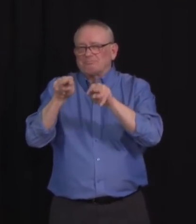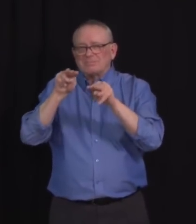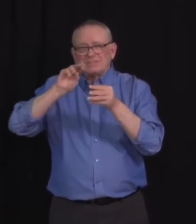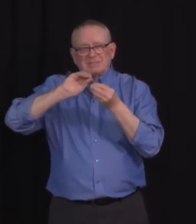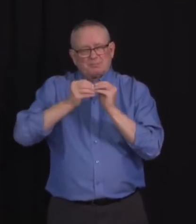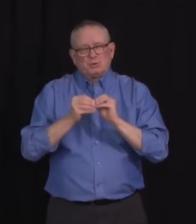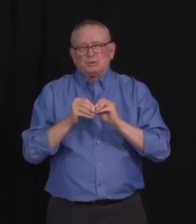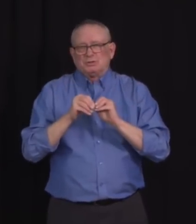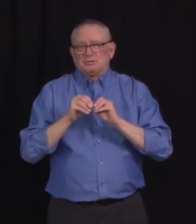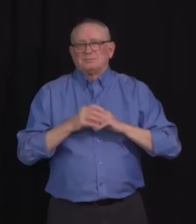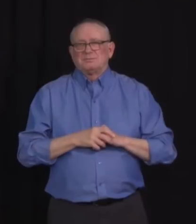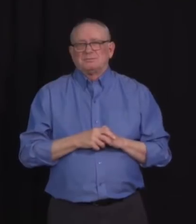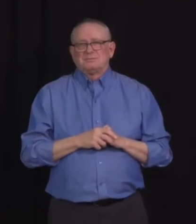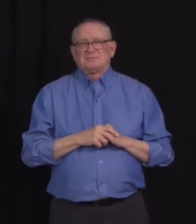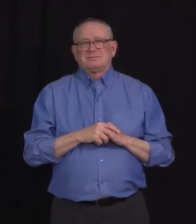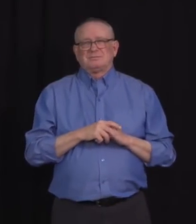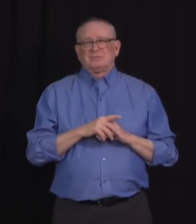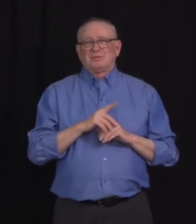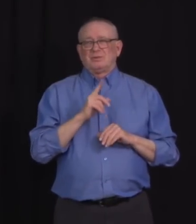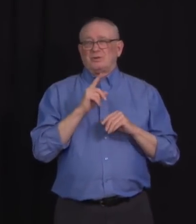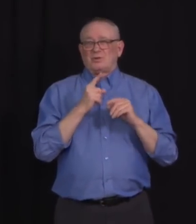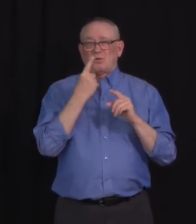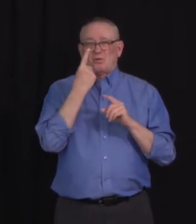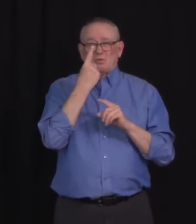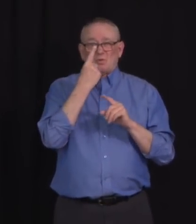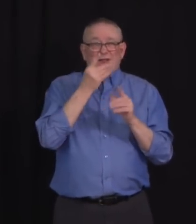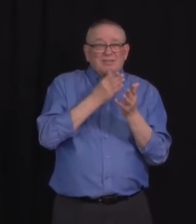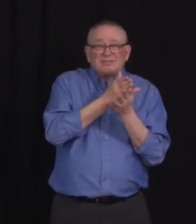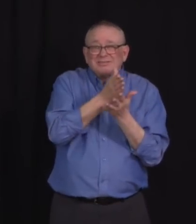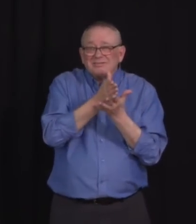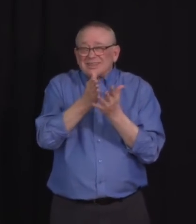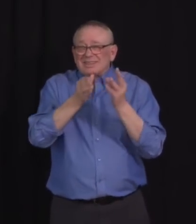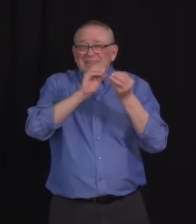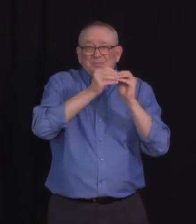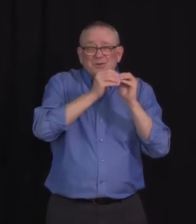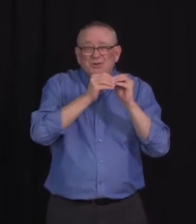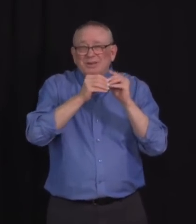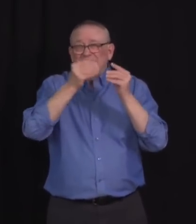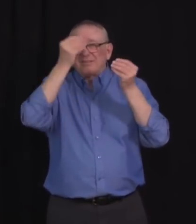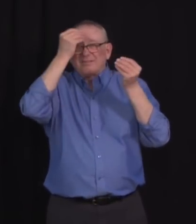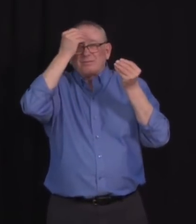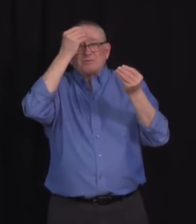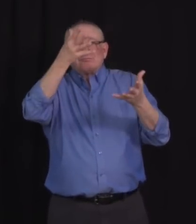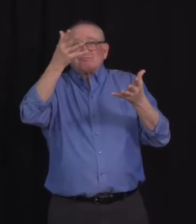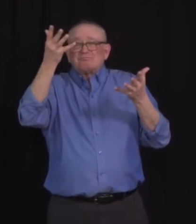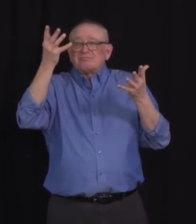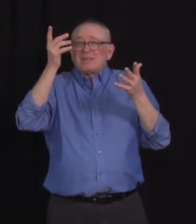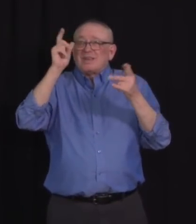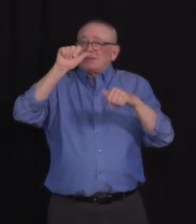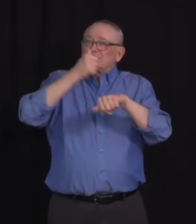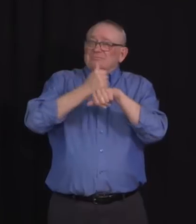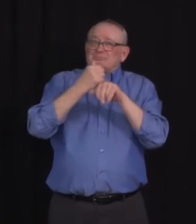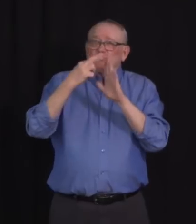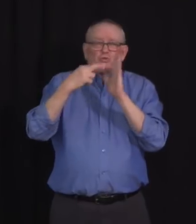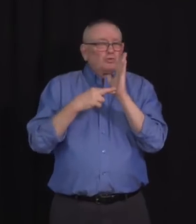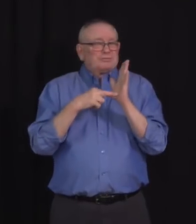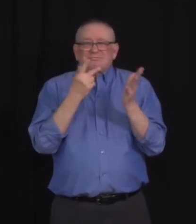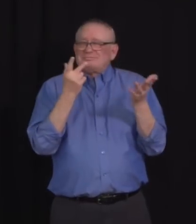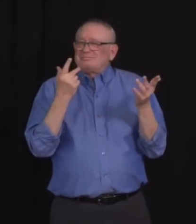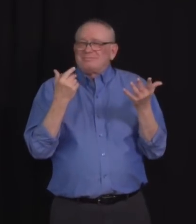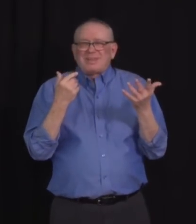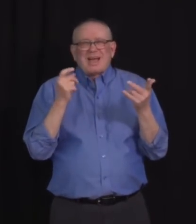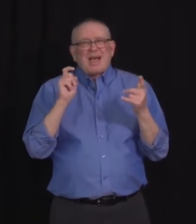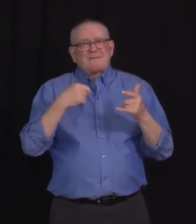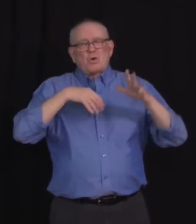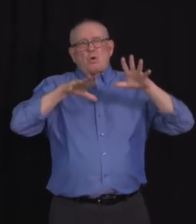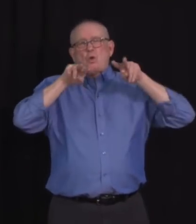but there's no single metric that will tell us when we need to implement something or not. We need to be looking at that overall picture and